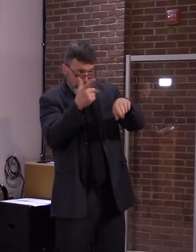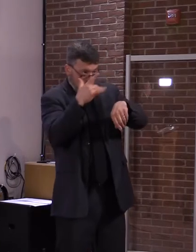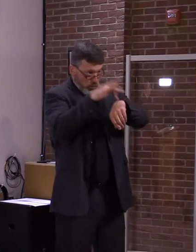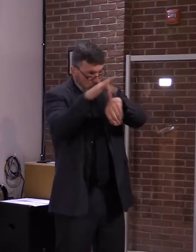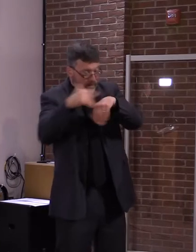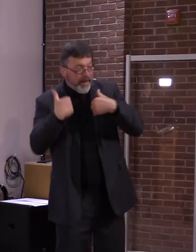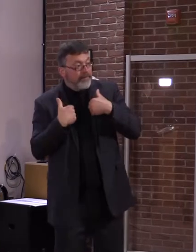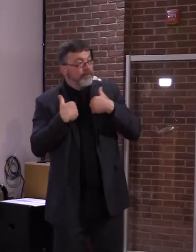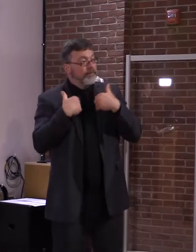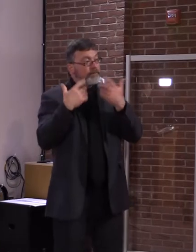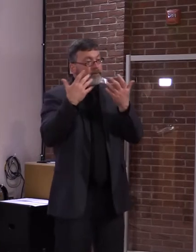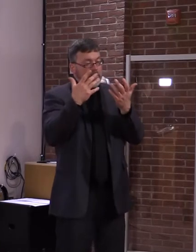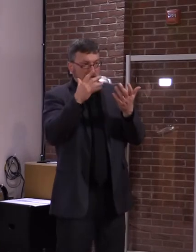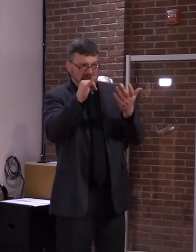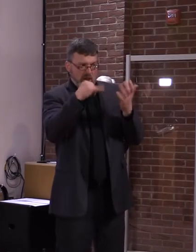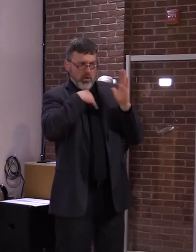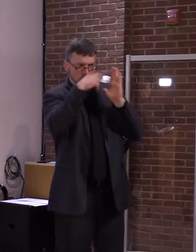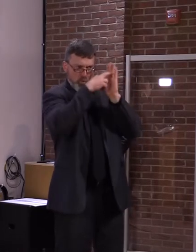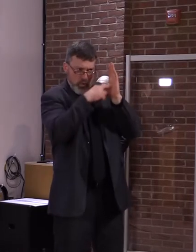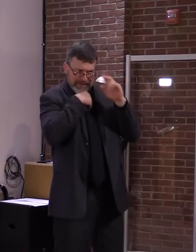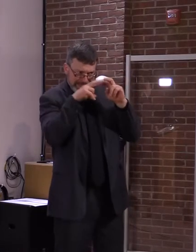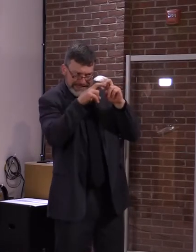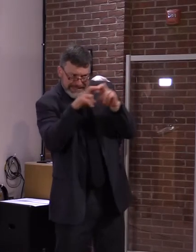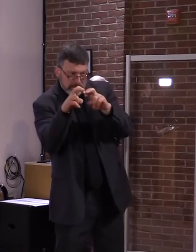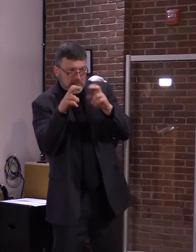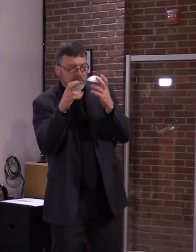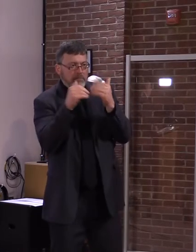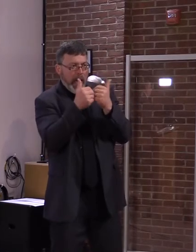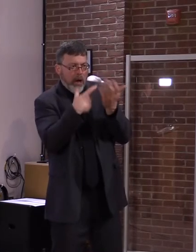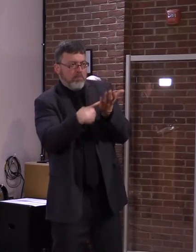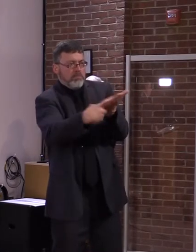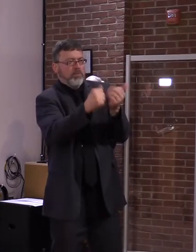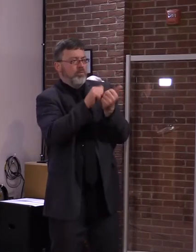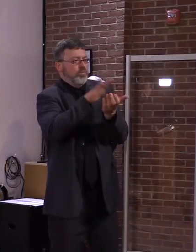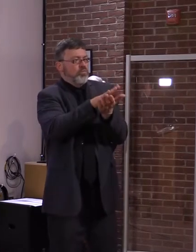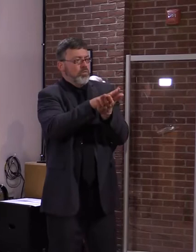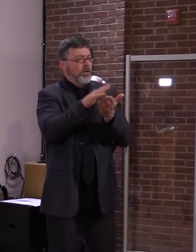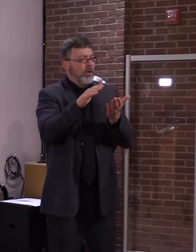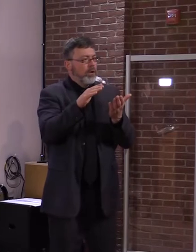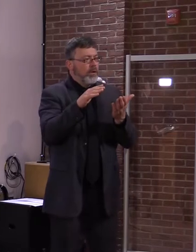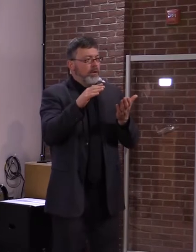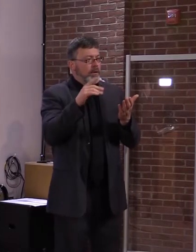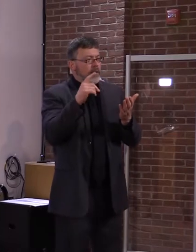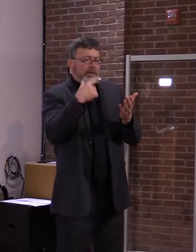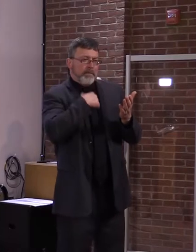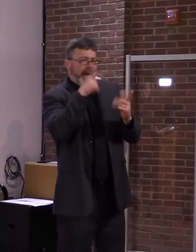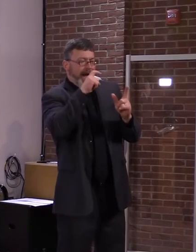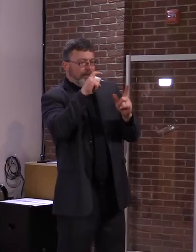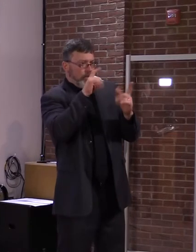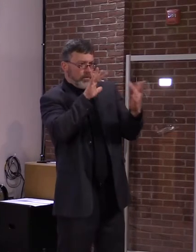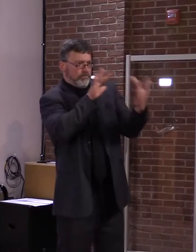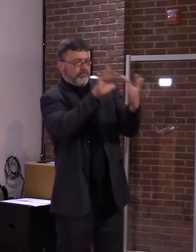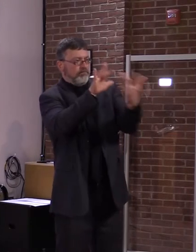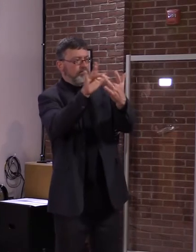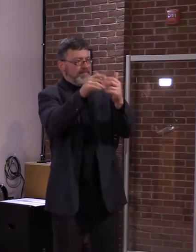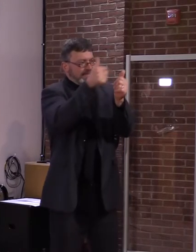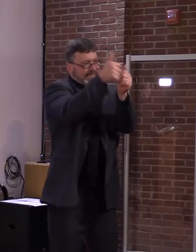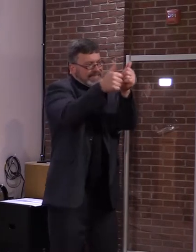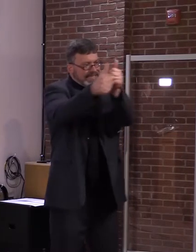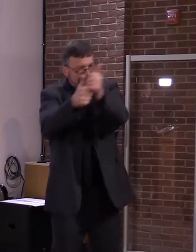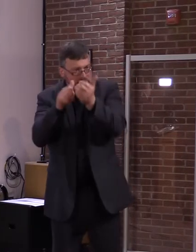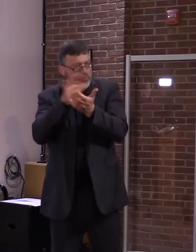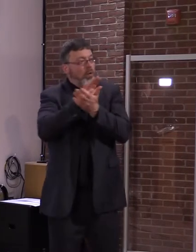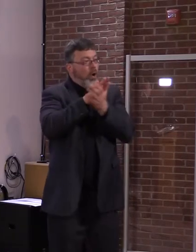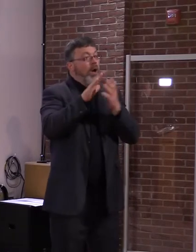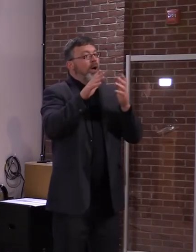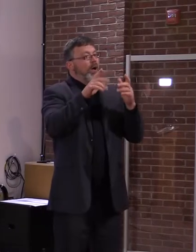that's coming out this afternoon is to signal to districts so they can begin planning that essentially with the expiration of the emergency order,